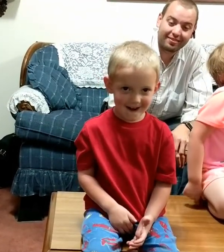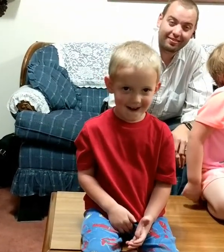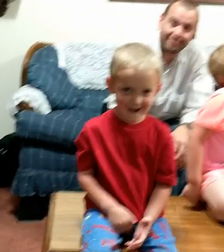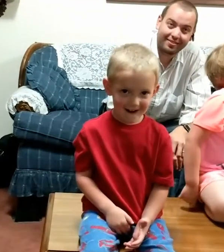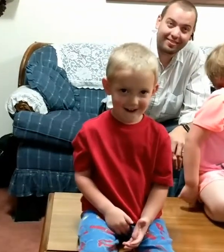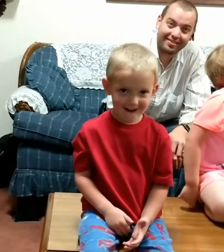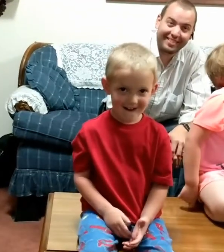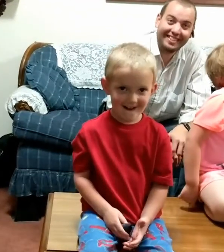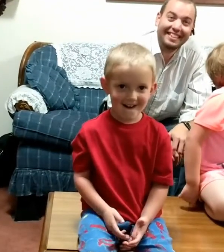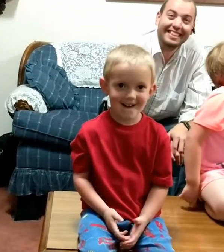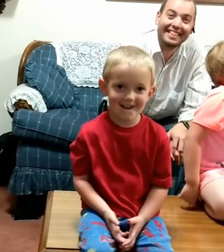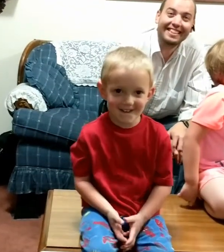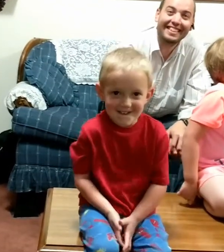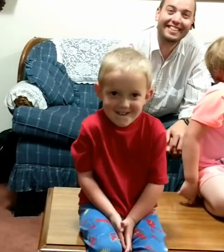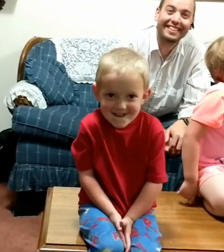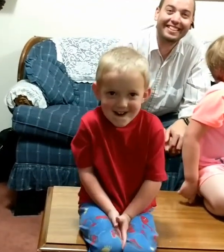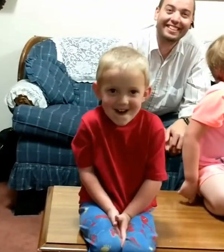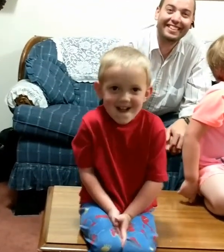He grabs himself.